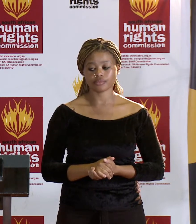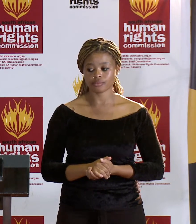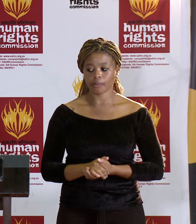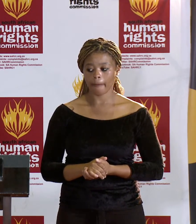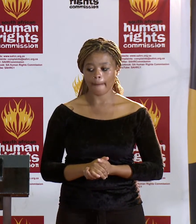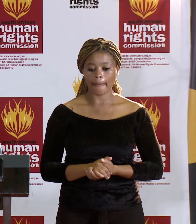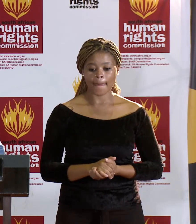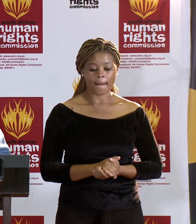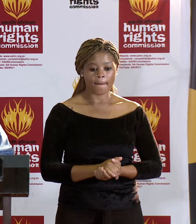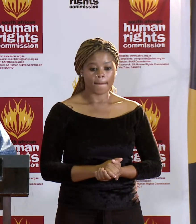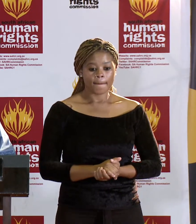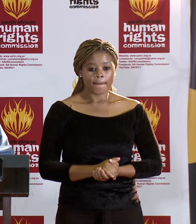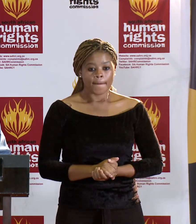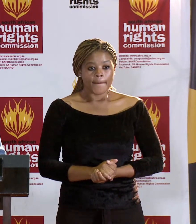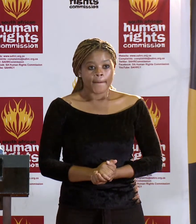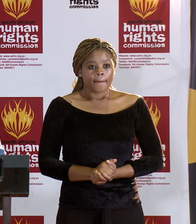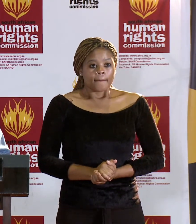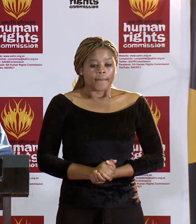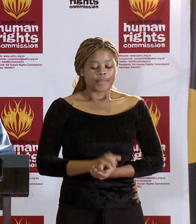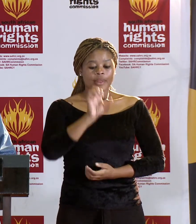And Shine